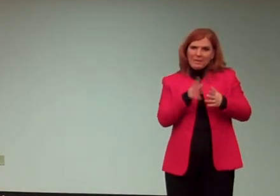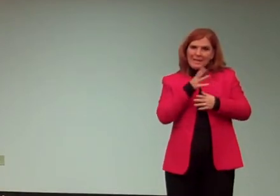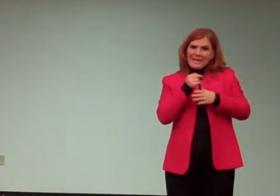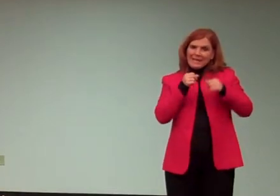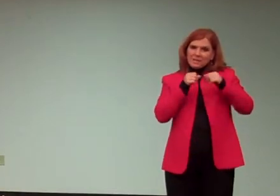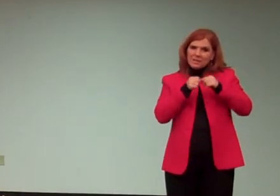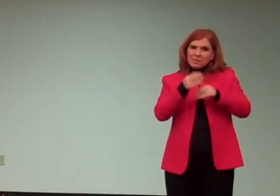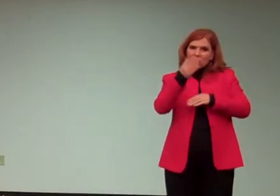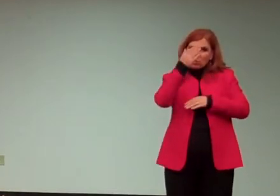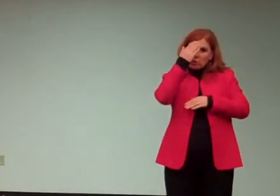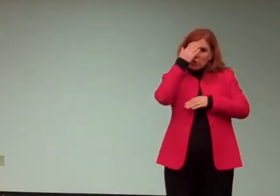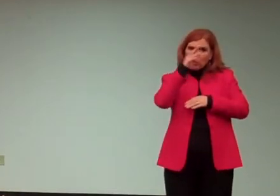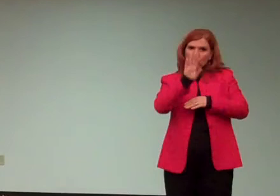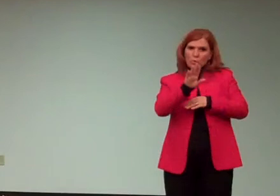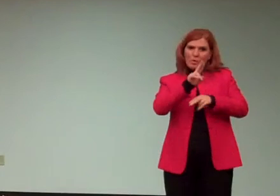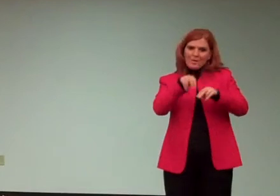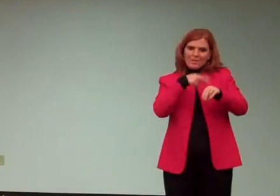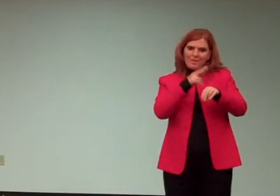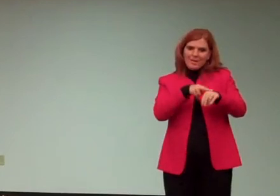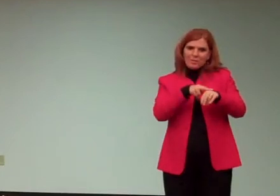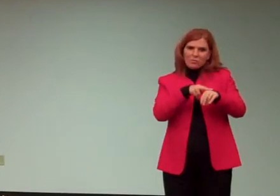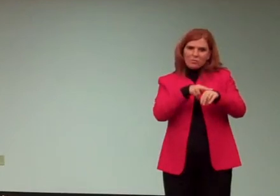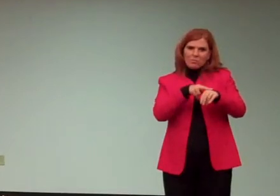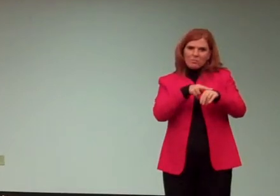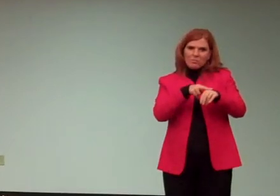and still know your national heritage.